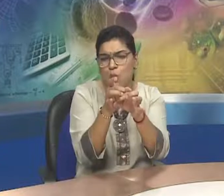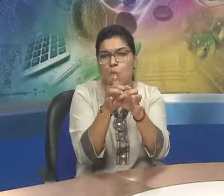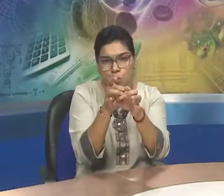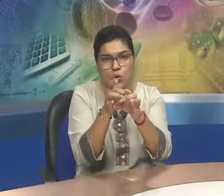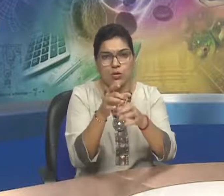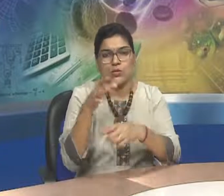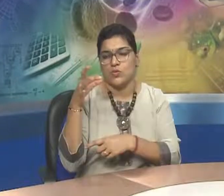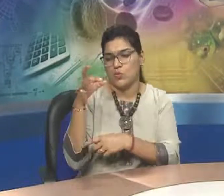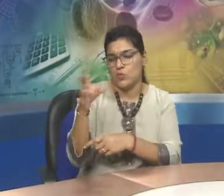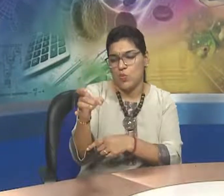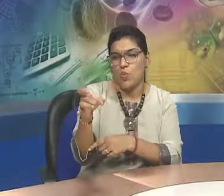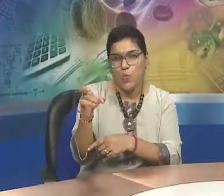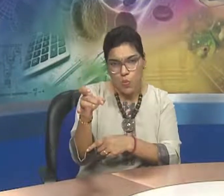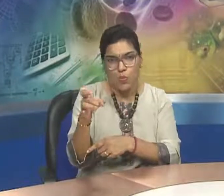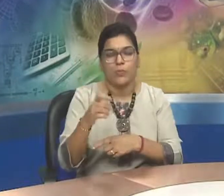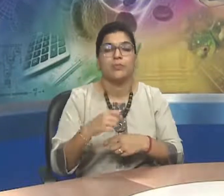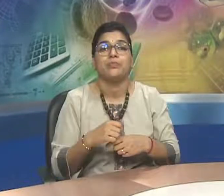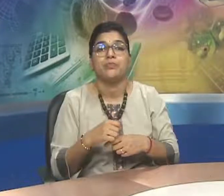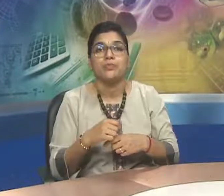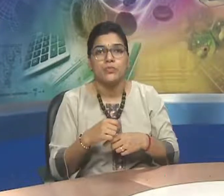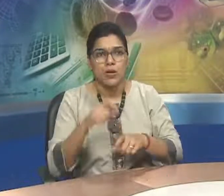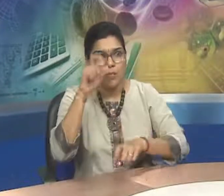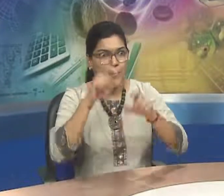Now this word is minorities.